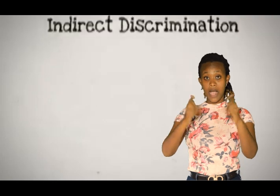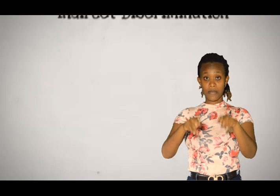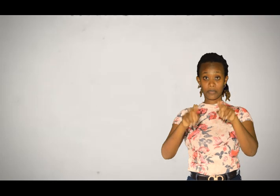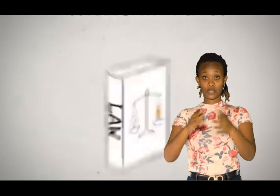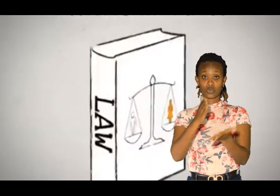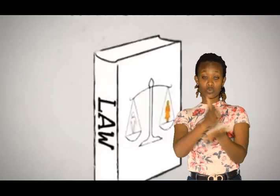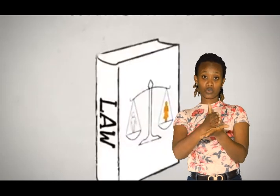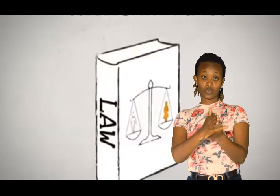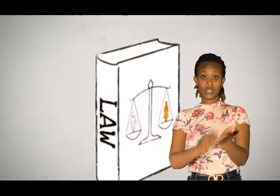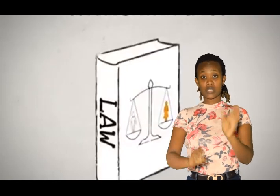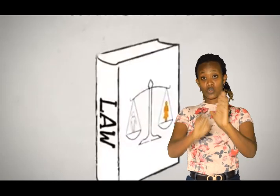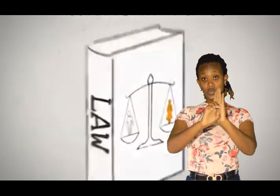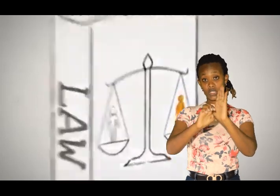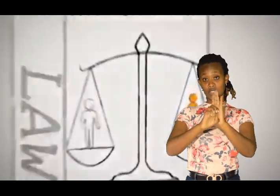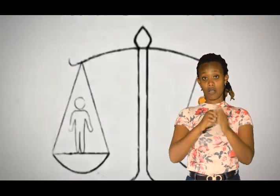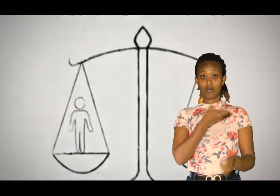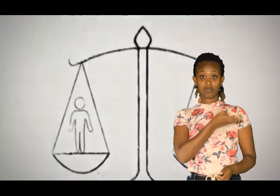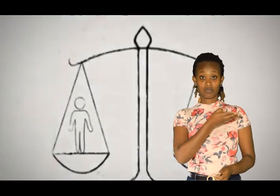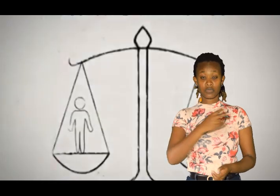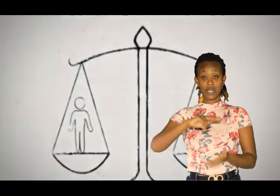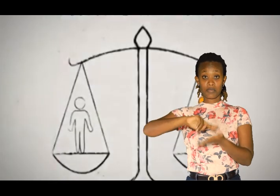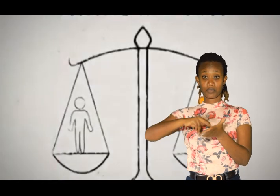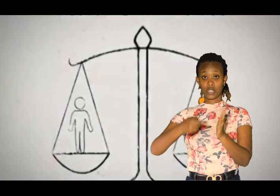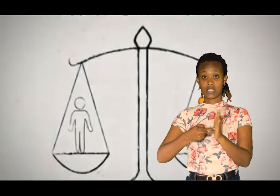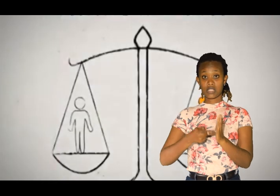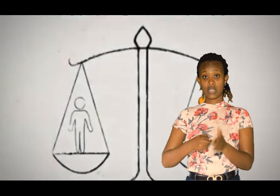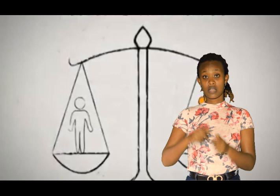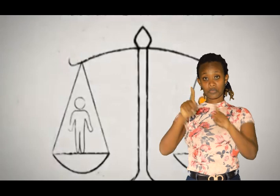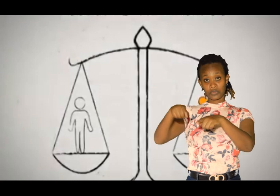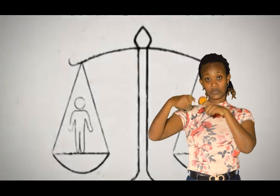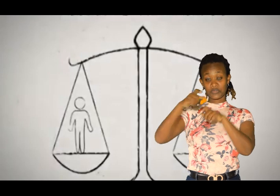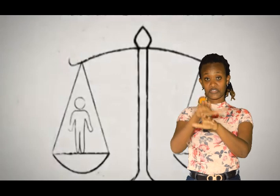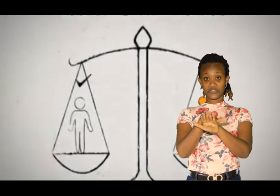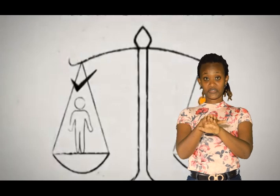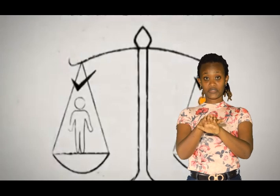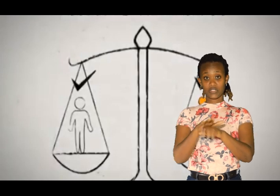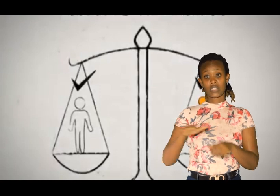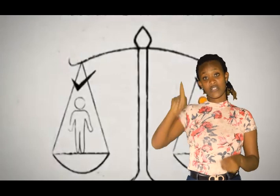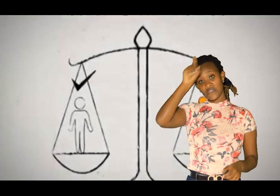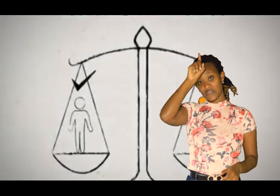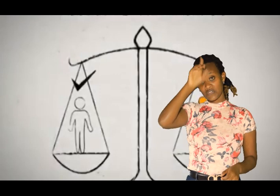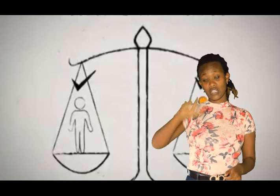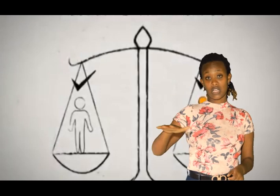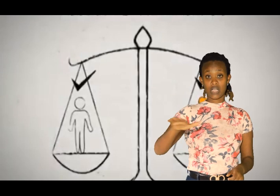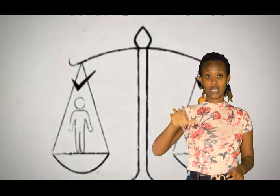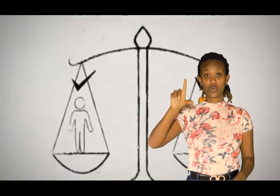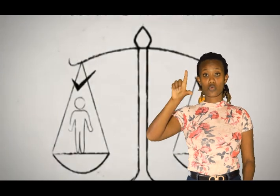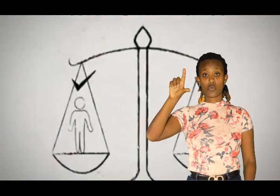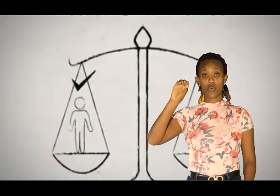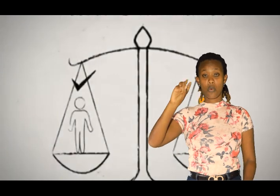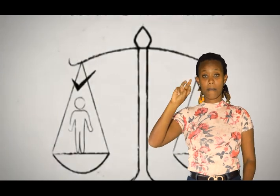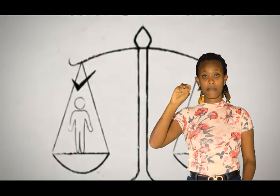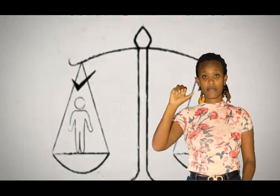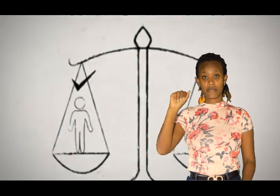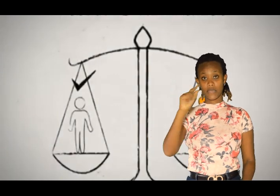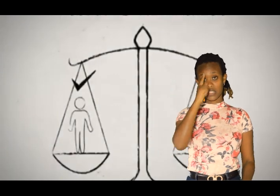farm project in the village of Loma. The policy states that it will provide equal opportunities to women